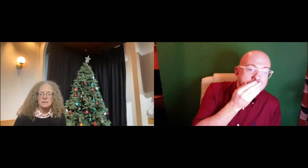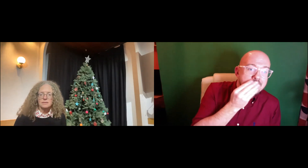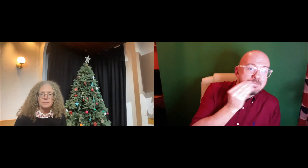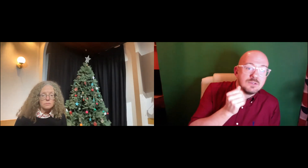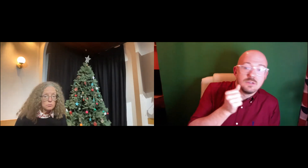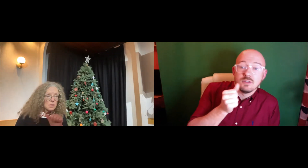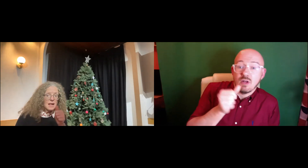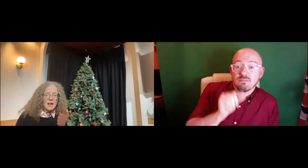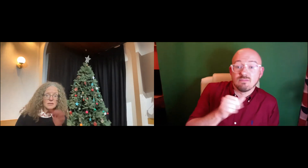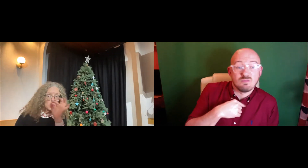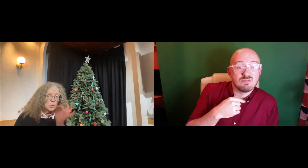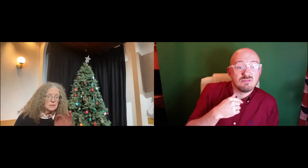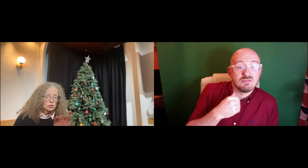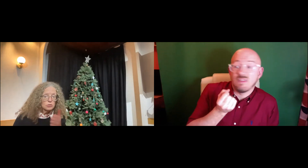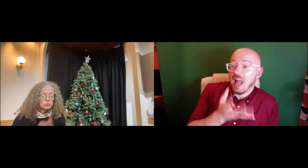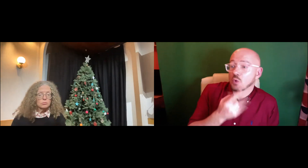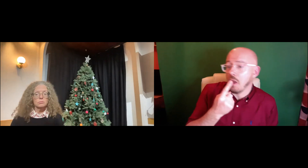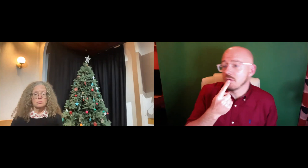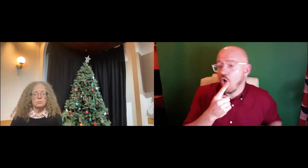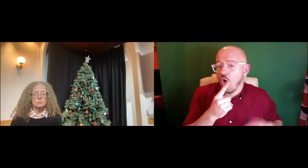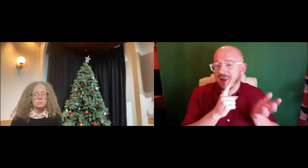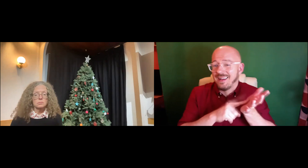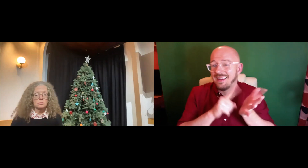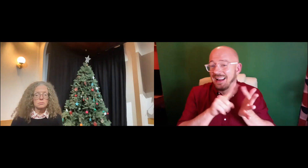that necessarily just yet, so it's a difficult one.